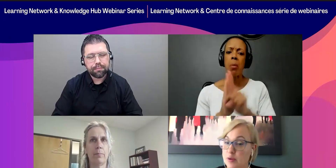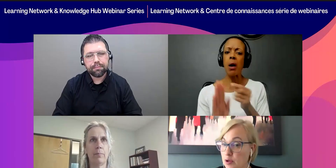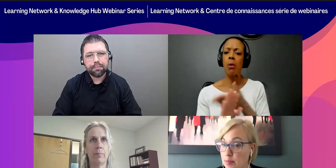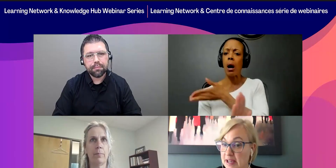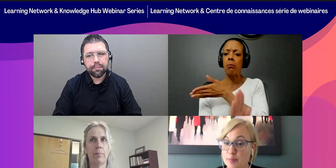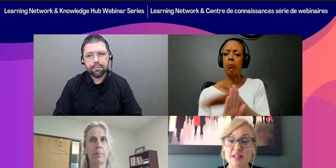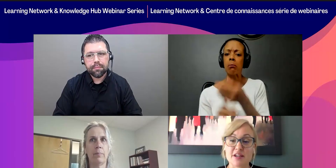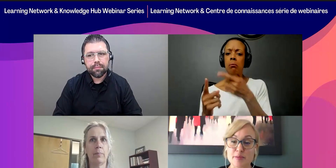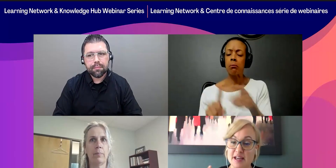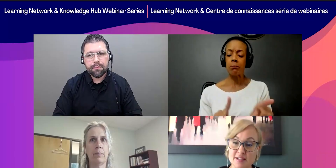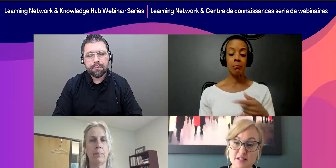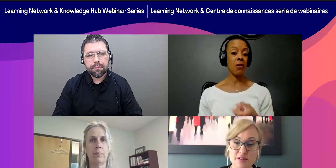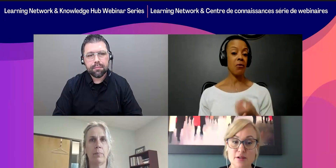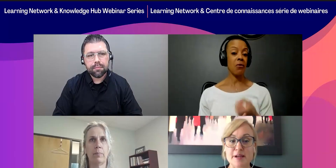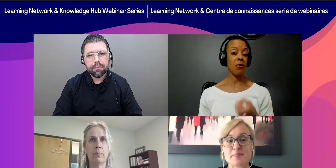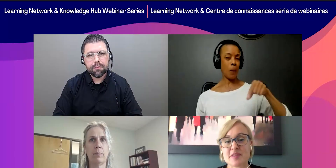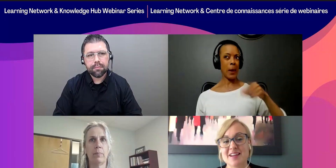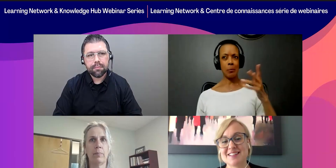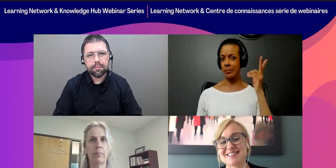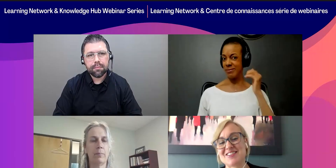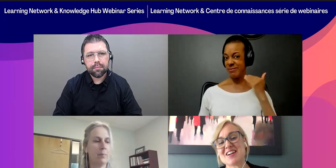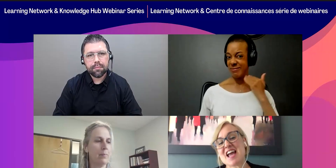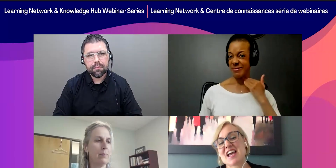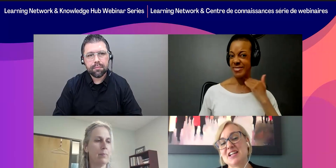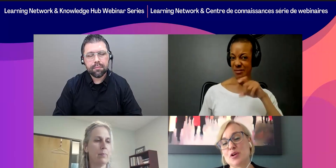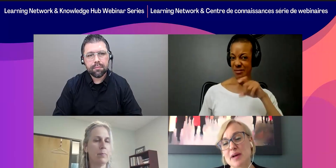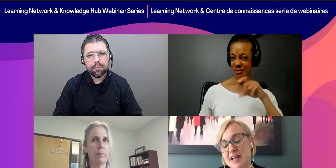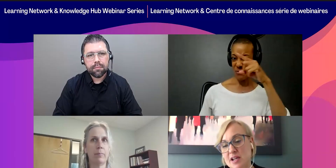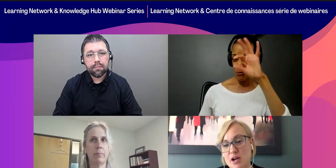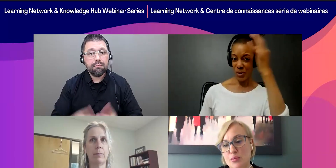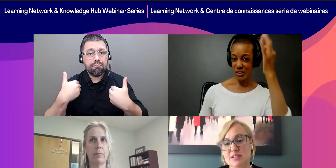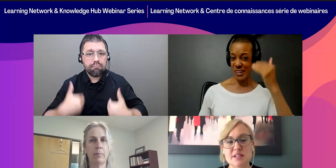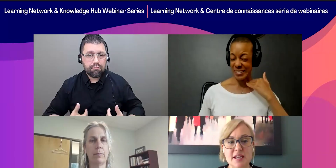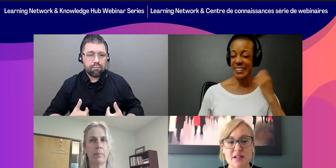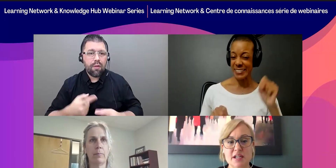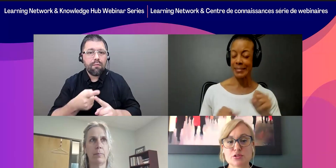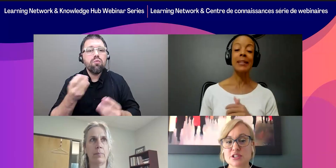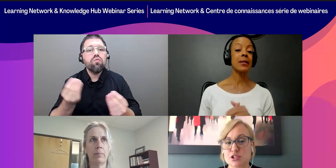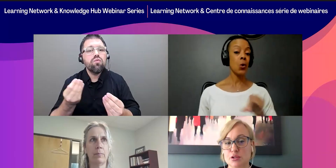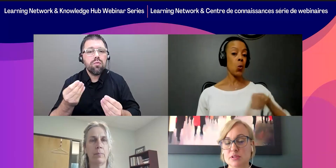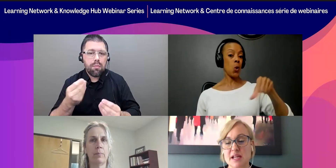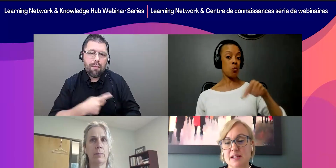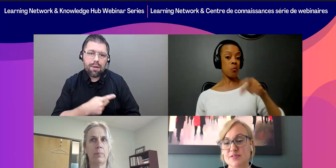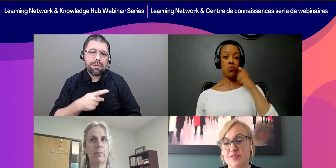So I'm from Quebec. You might hear my accent a little bit. So in Quebec, recent data actually showed